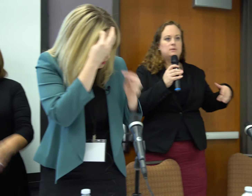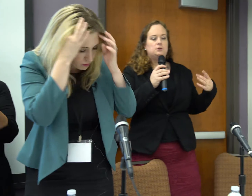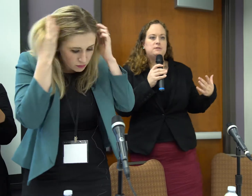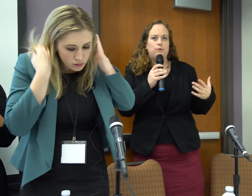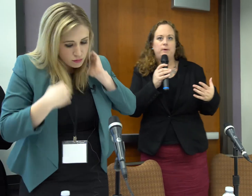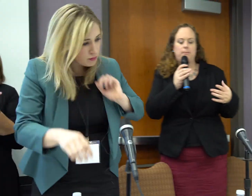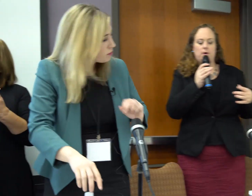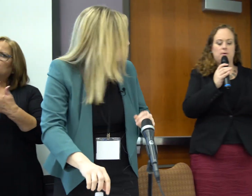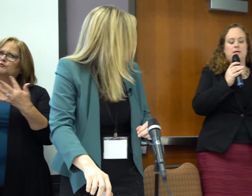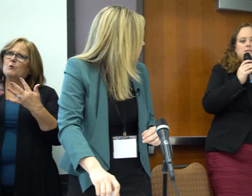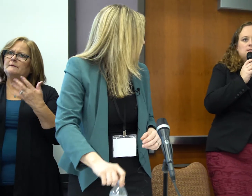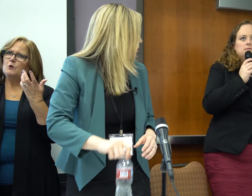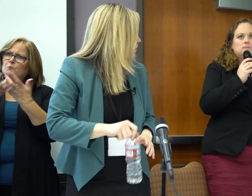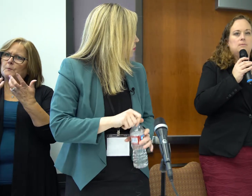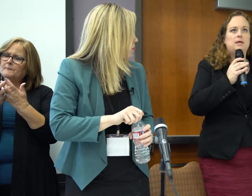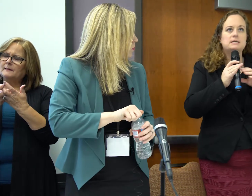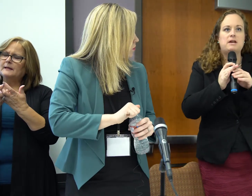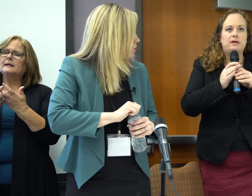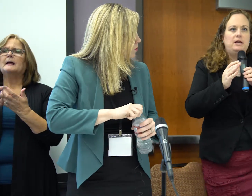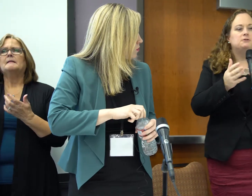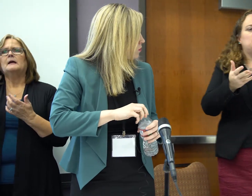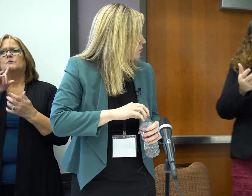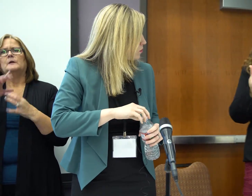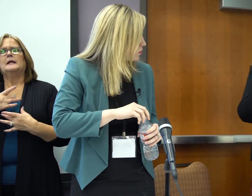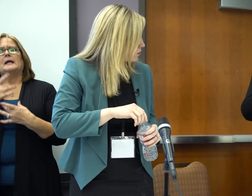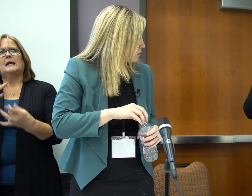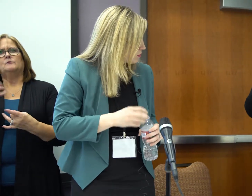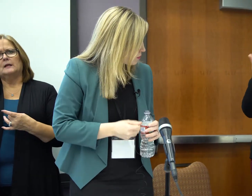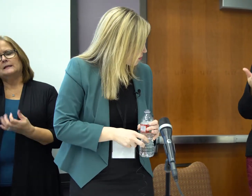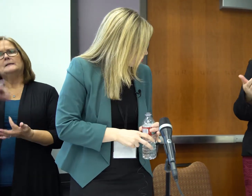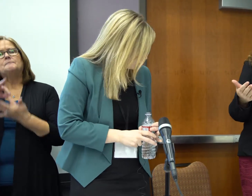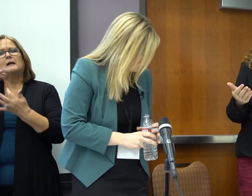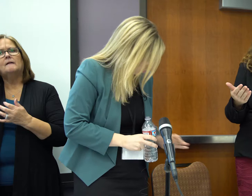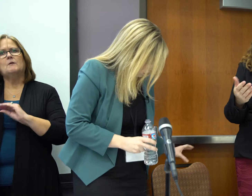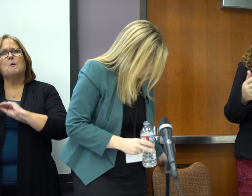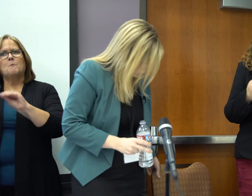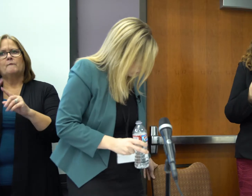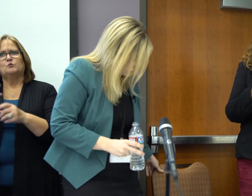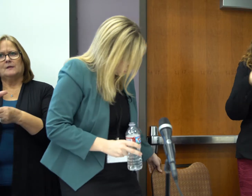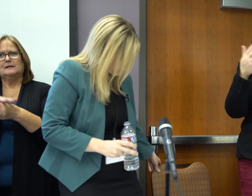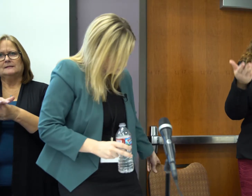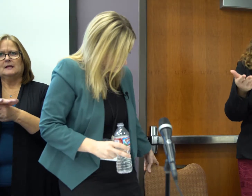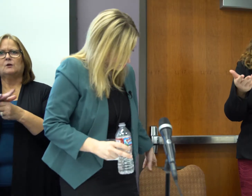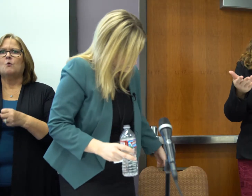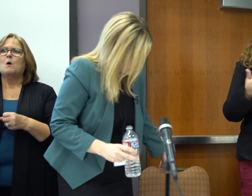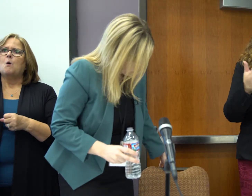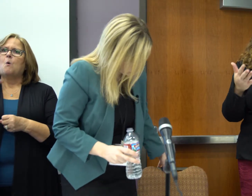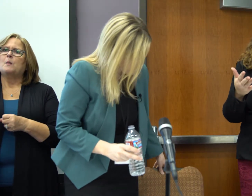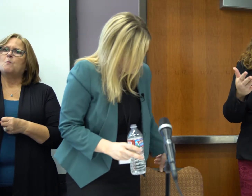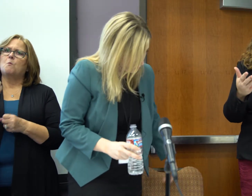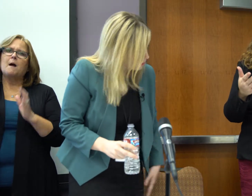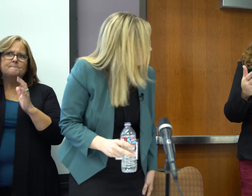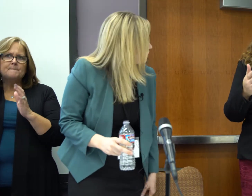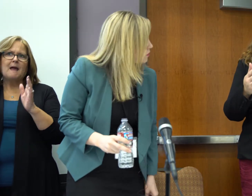So the choice of roommate part is kind of an interesting one, especially if somebody's moving into a setting where there's only a bed